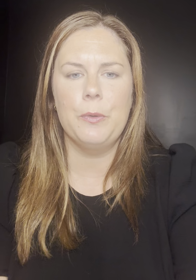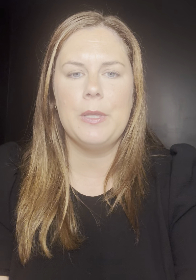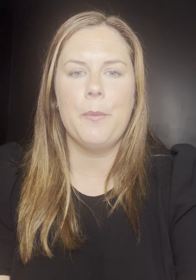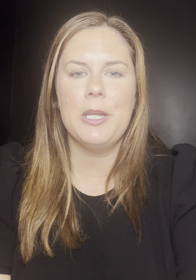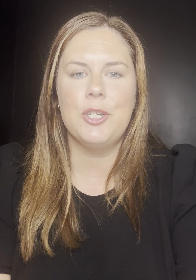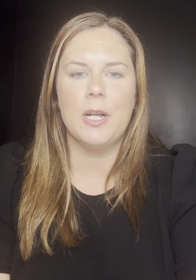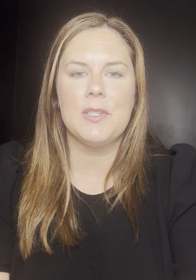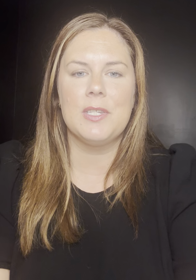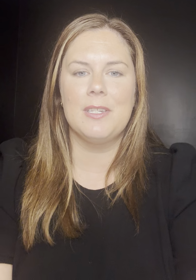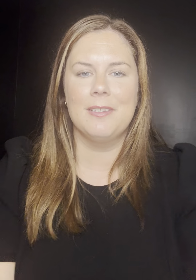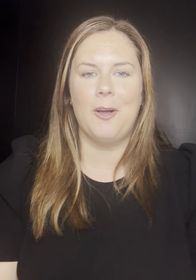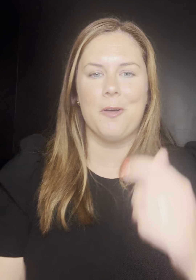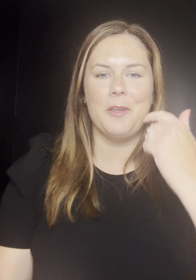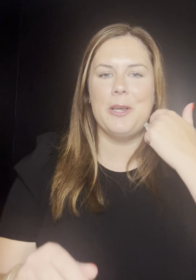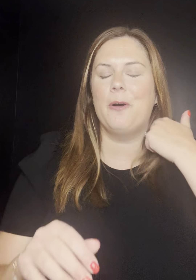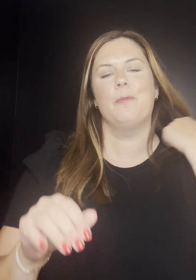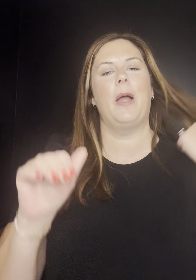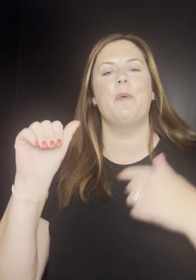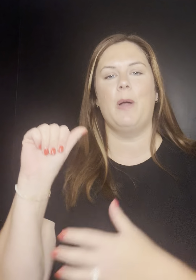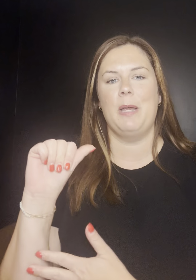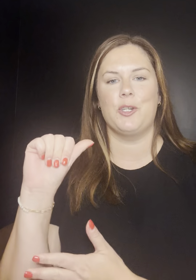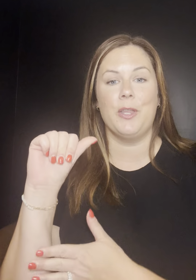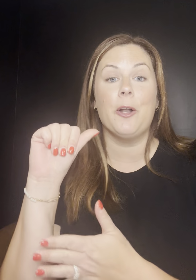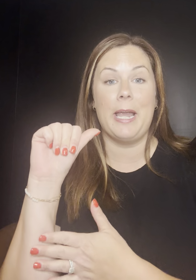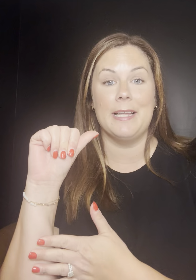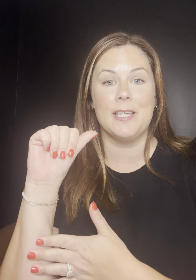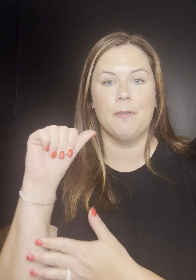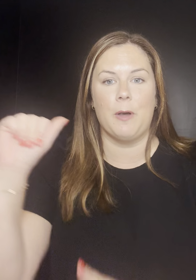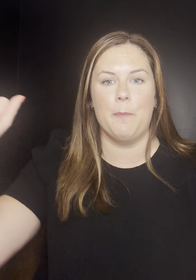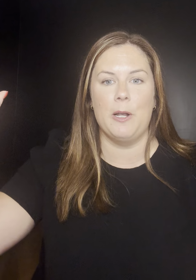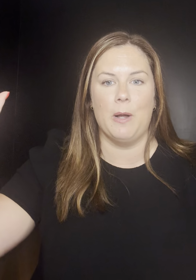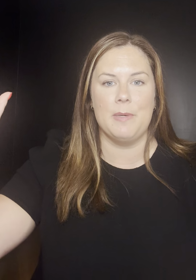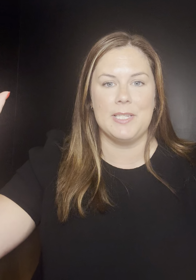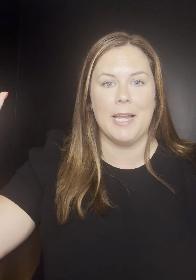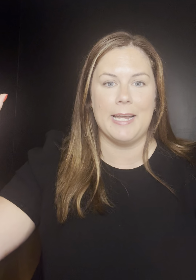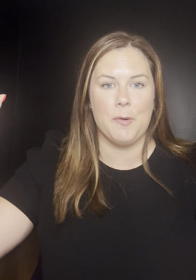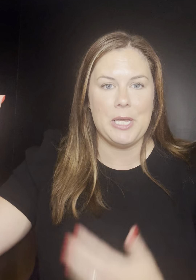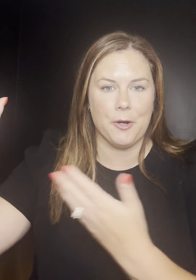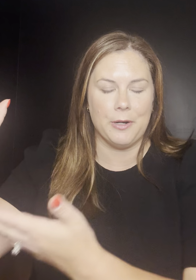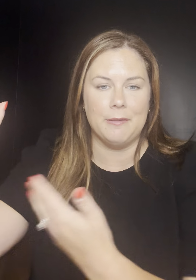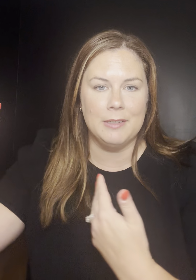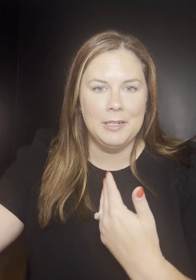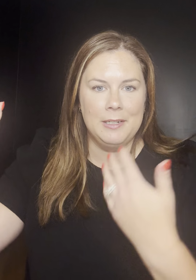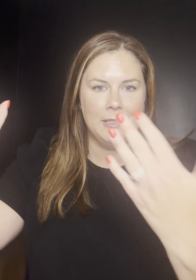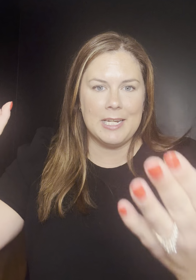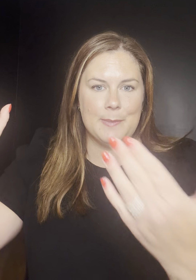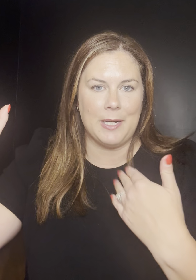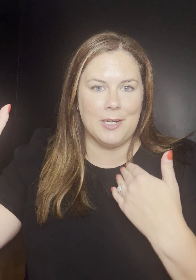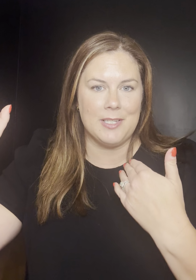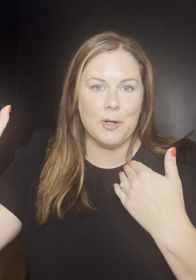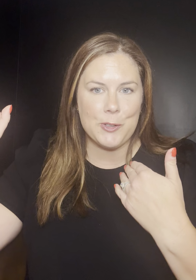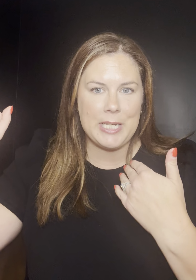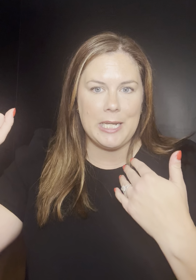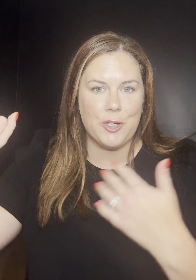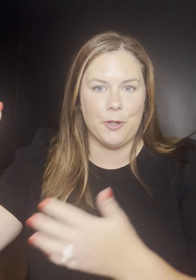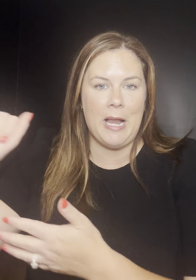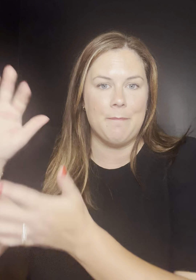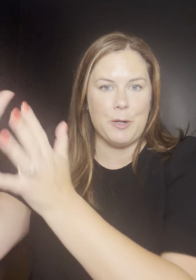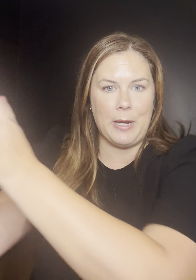that we adjust our video, right? We want to make sure that our hand's in the frame. We don't want to be signing out here and expect us to understand each other or have me grade